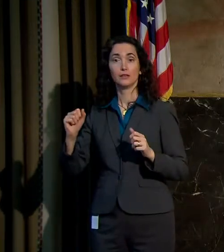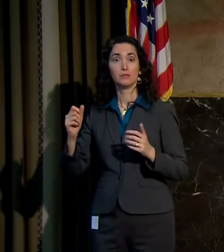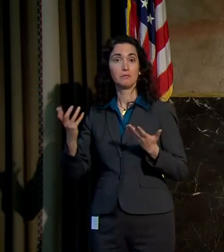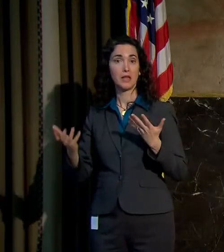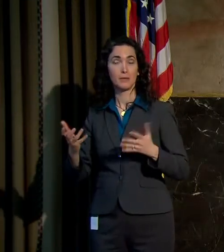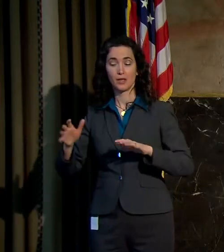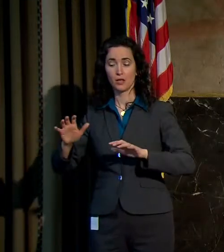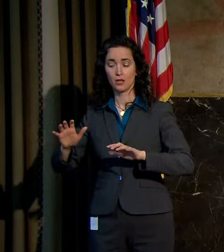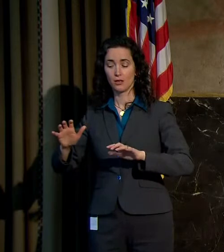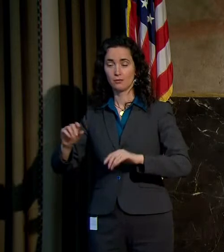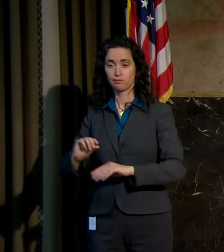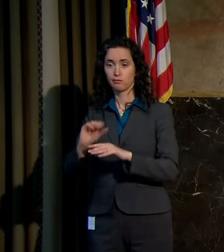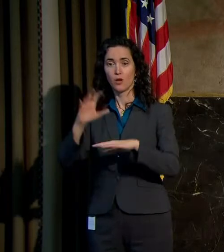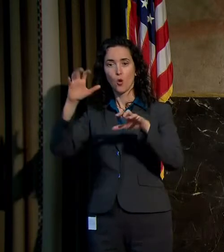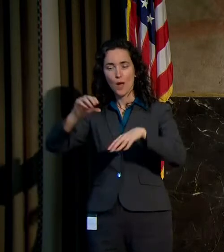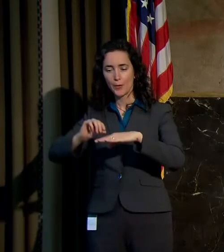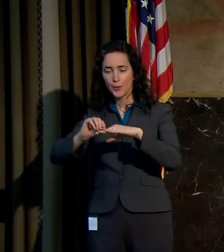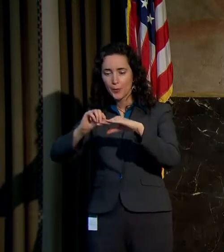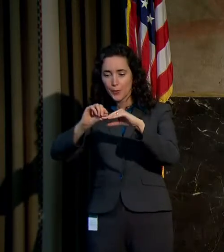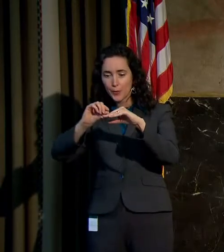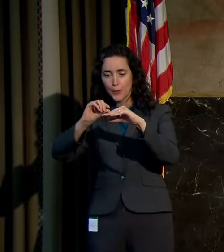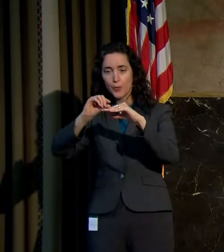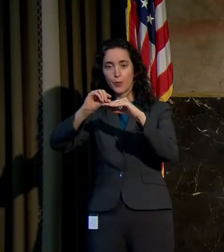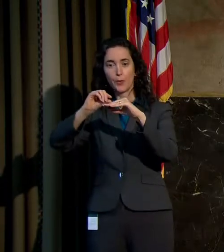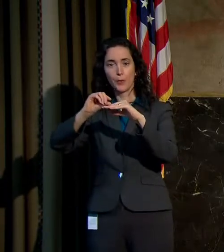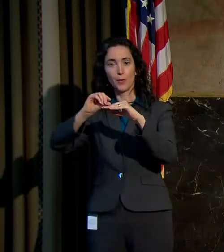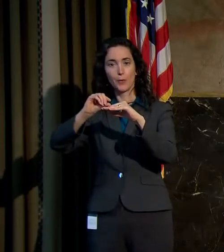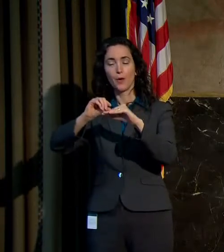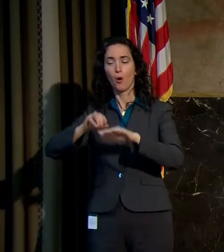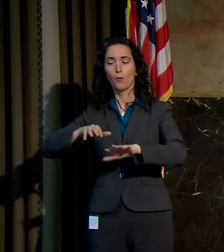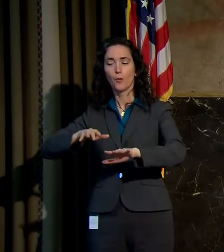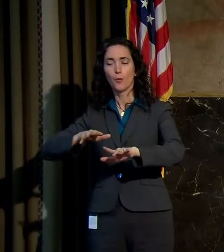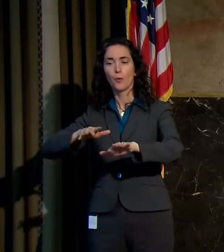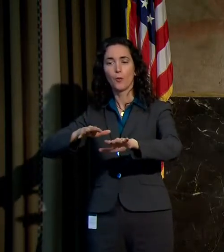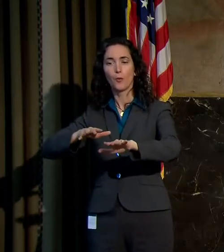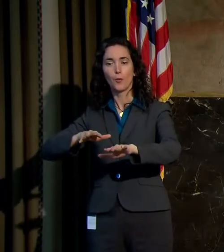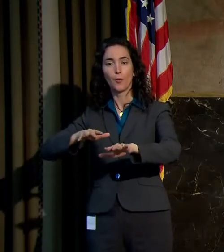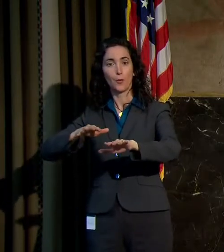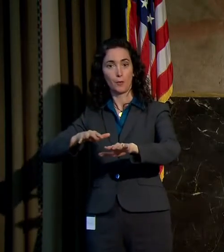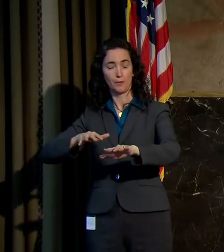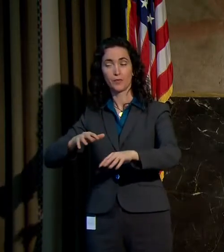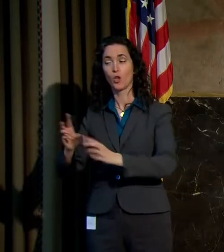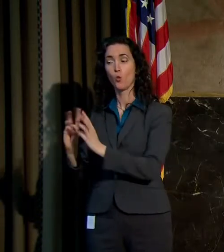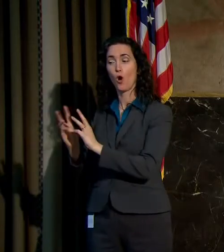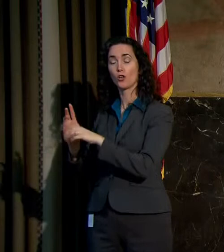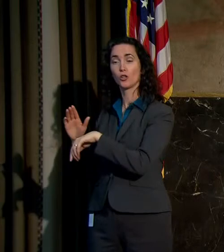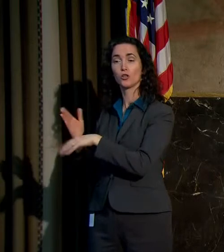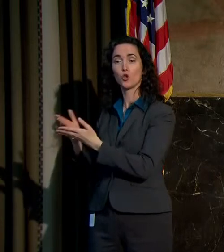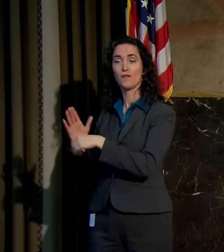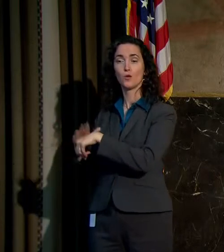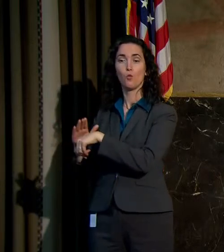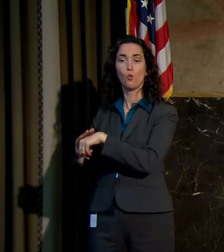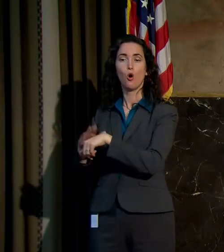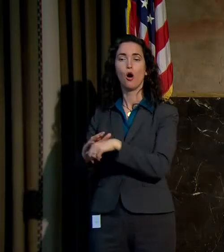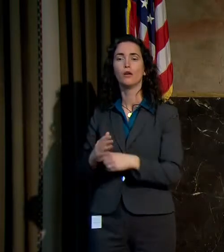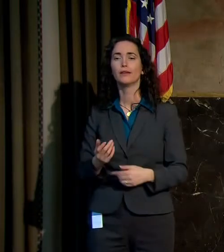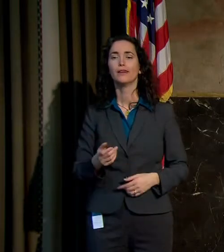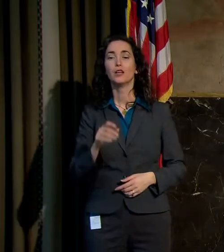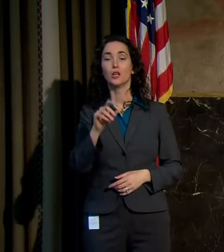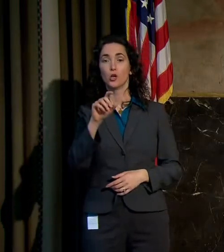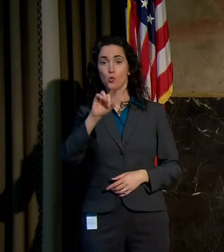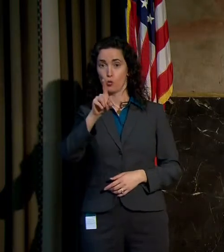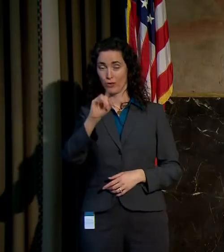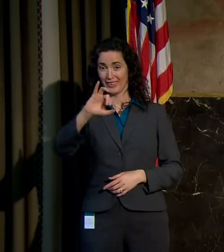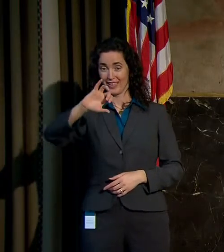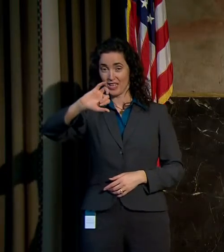And the National Weather Service really talked about in terms of a glaze, less than 1/10 of an inch, that